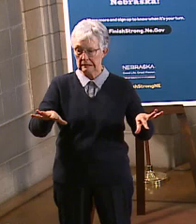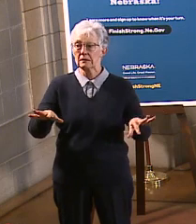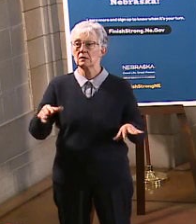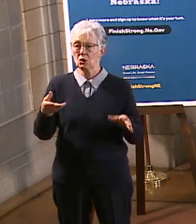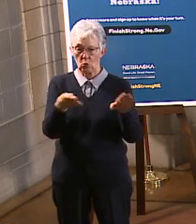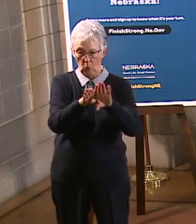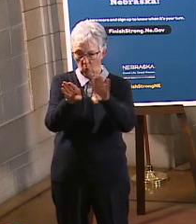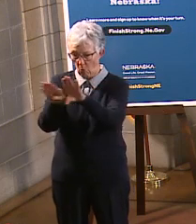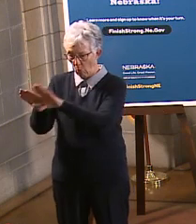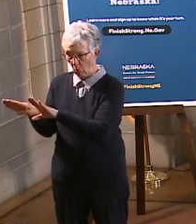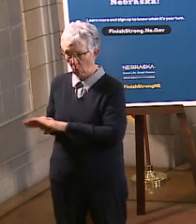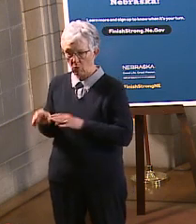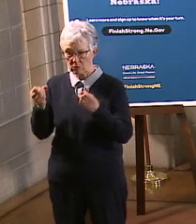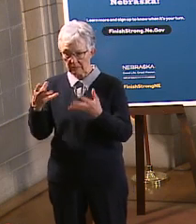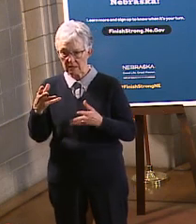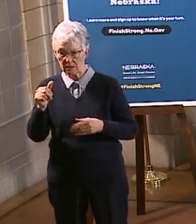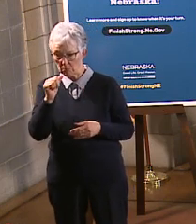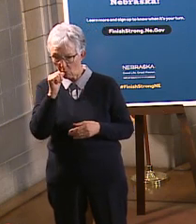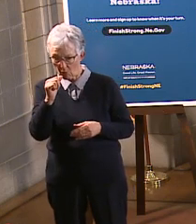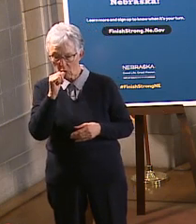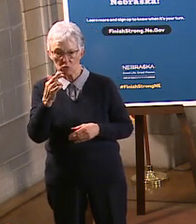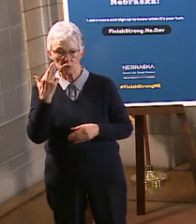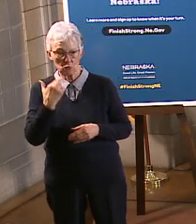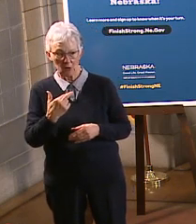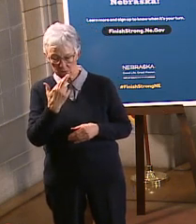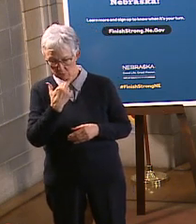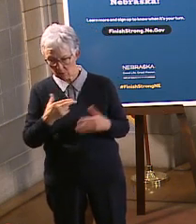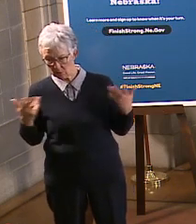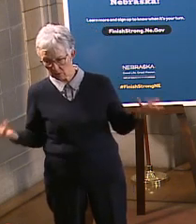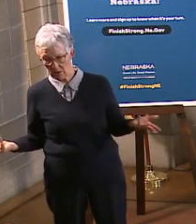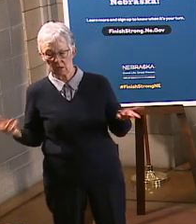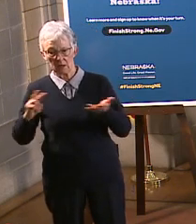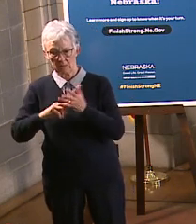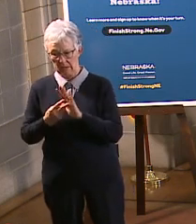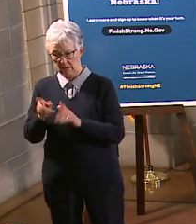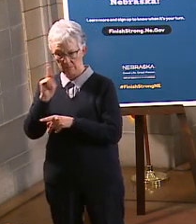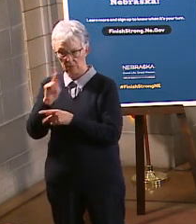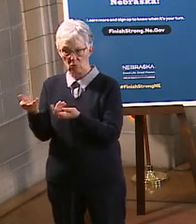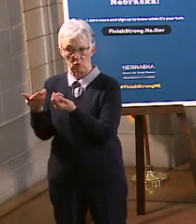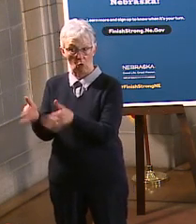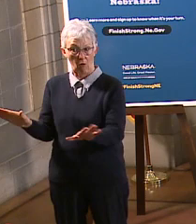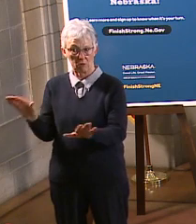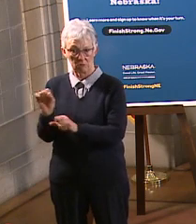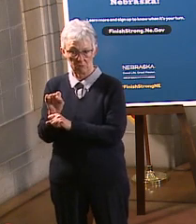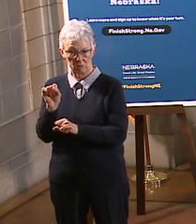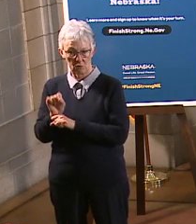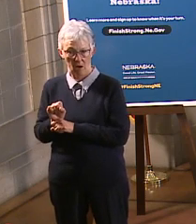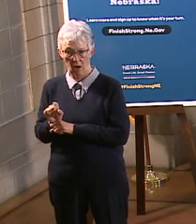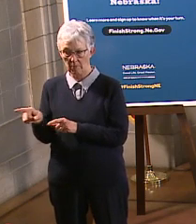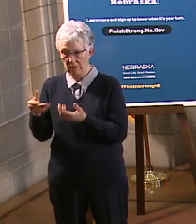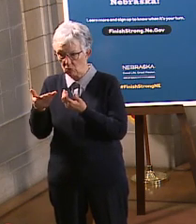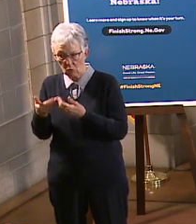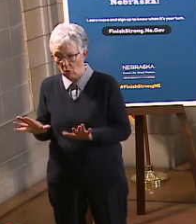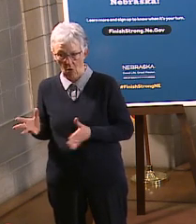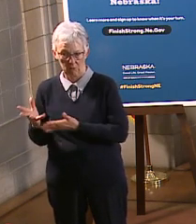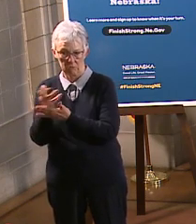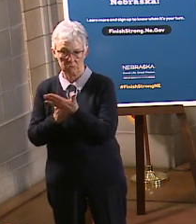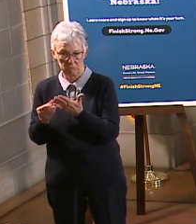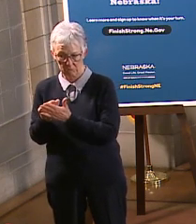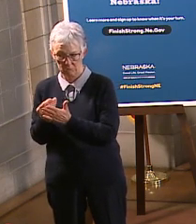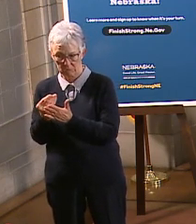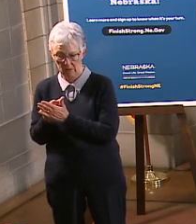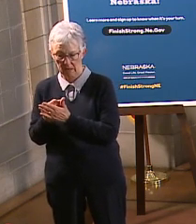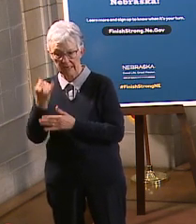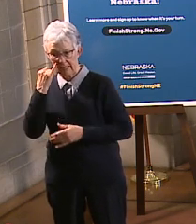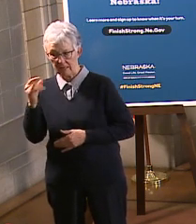of restrictions on things like bars and restaurants. Well, that then impacts the people who are working in those industries. And if you're a